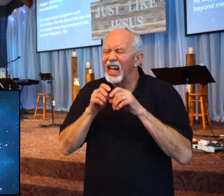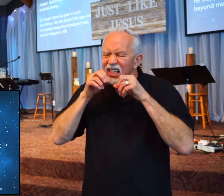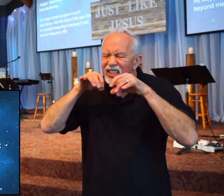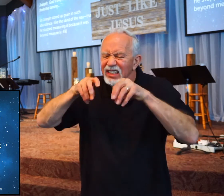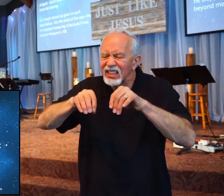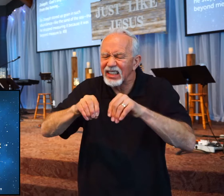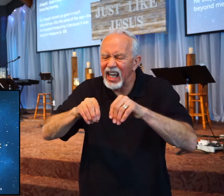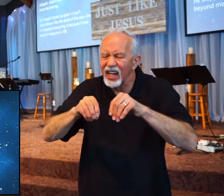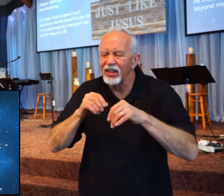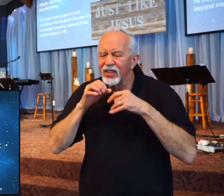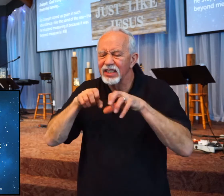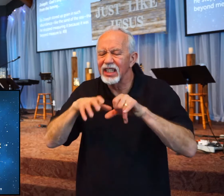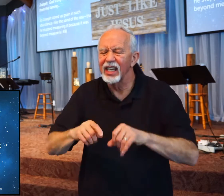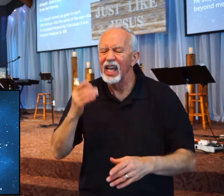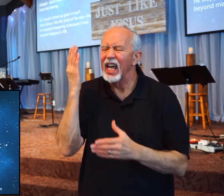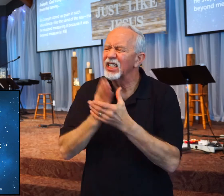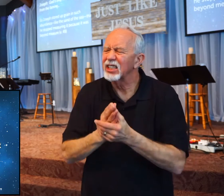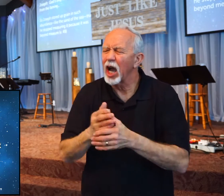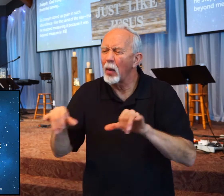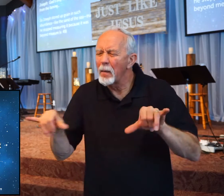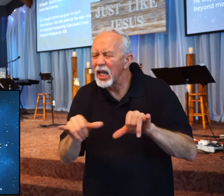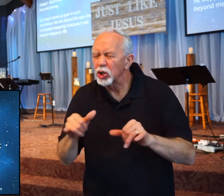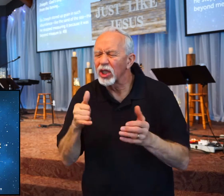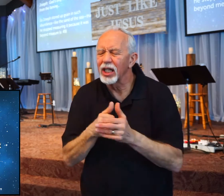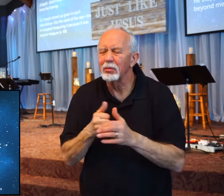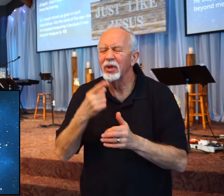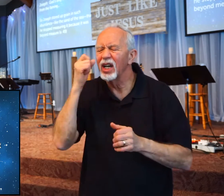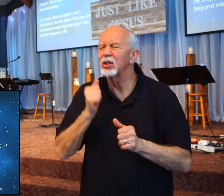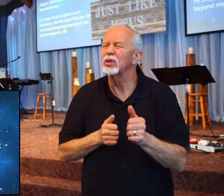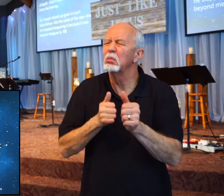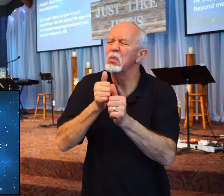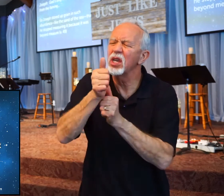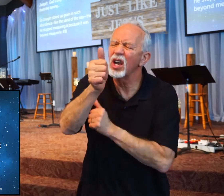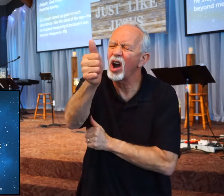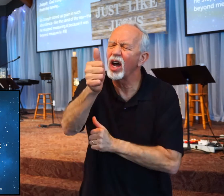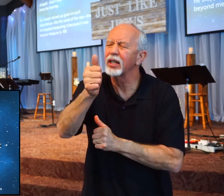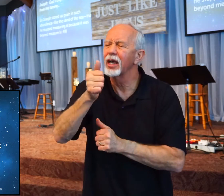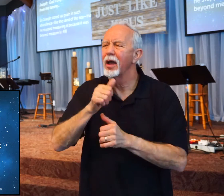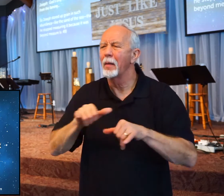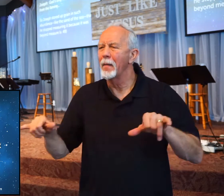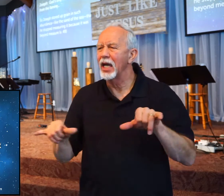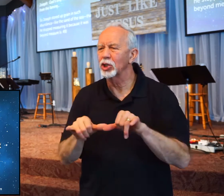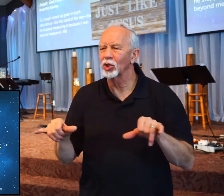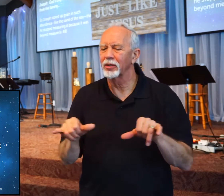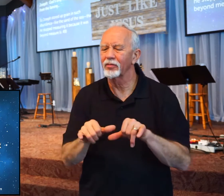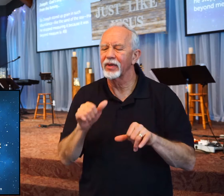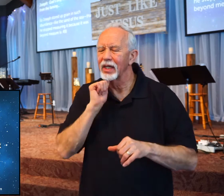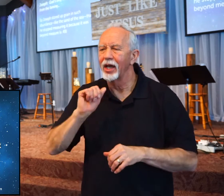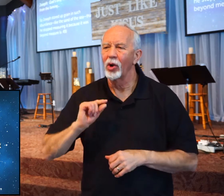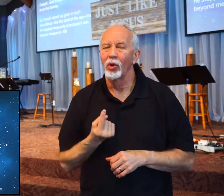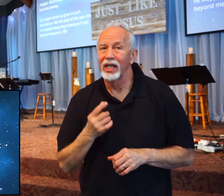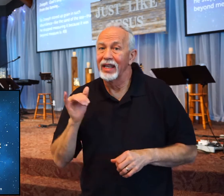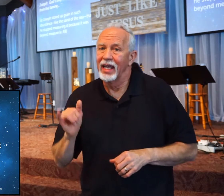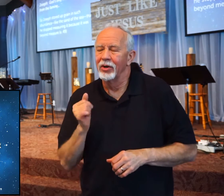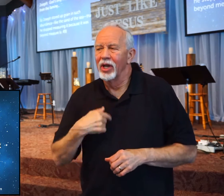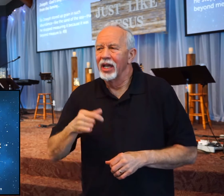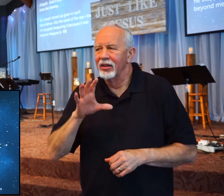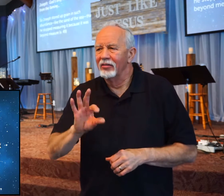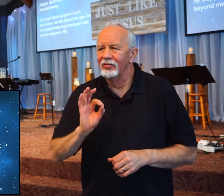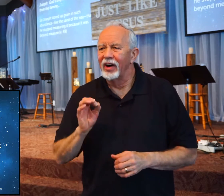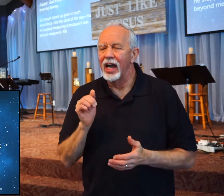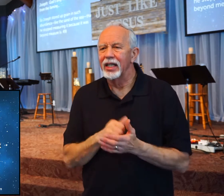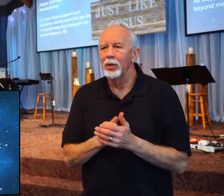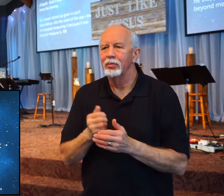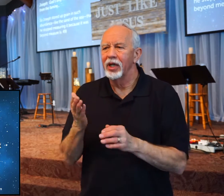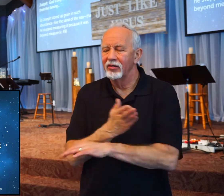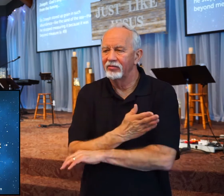stopped measuring it because it was beyond measure. And then, not only that, but we find out that